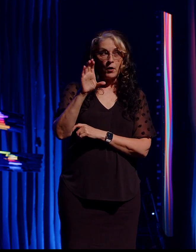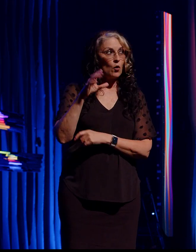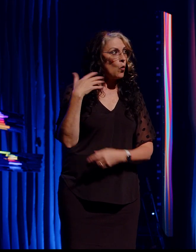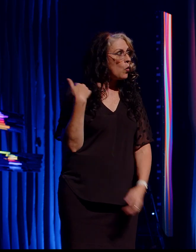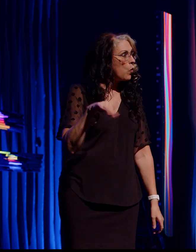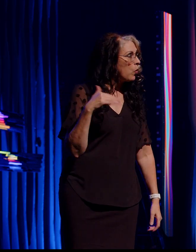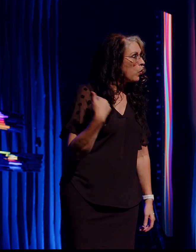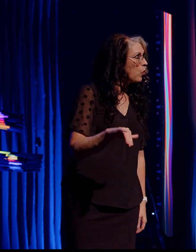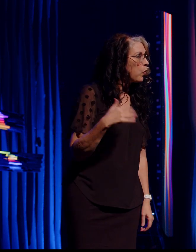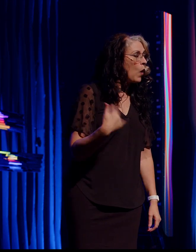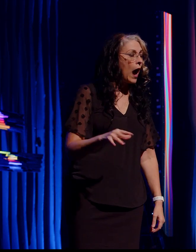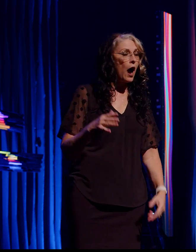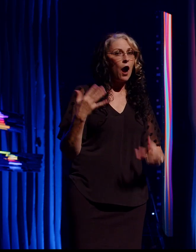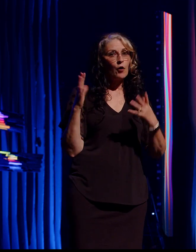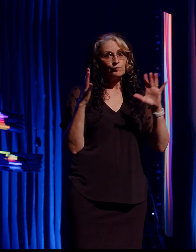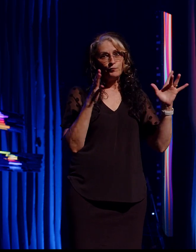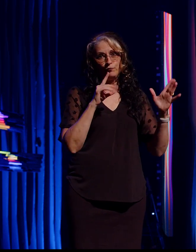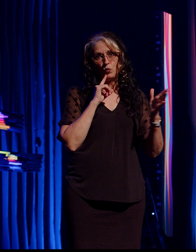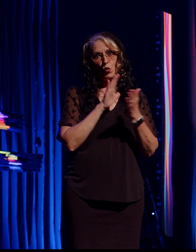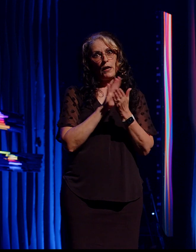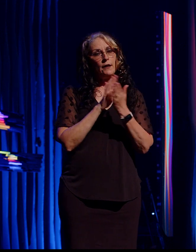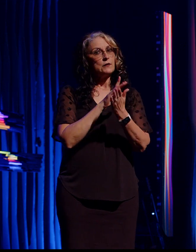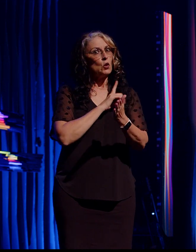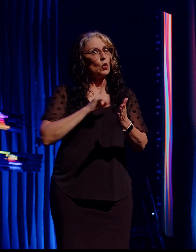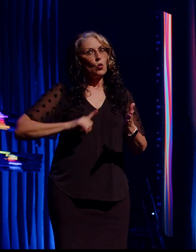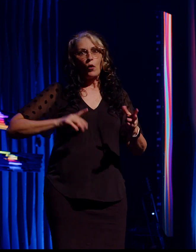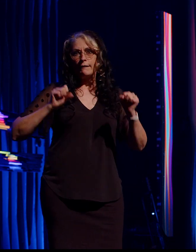close. Praise the Lord. Yeah, that's awesome.